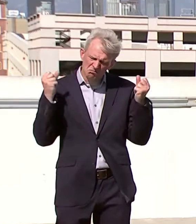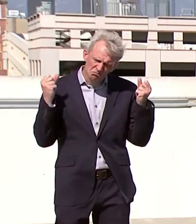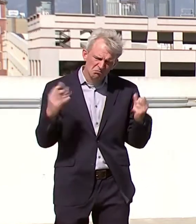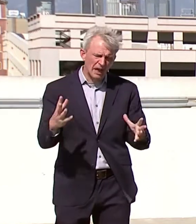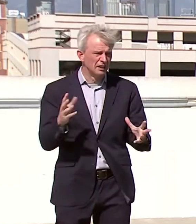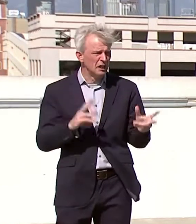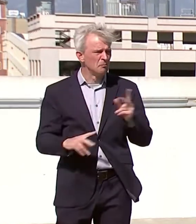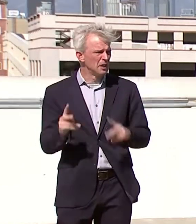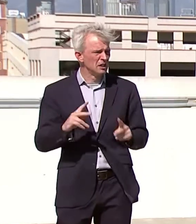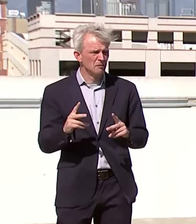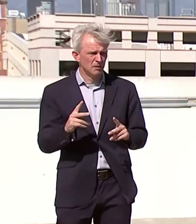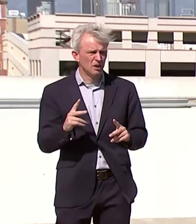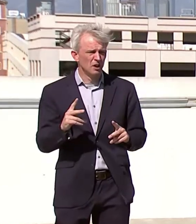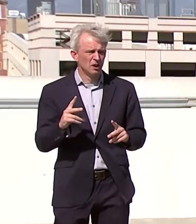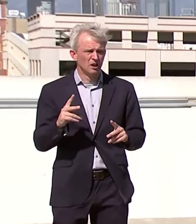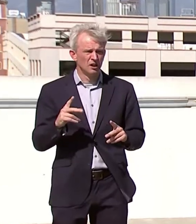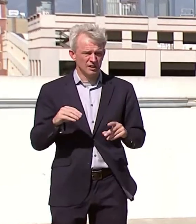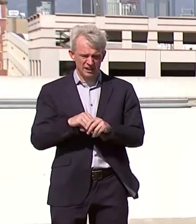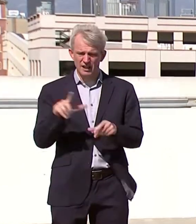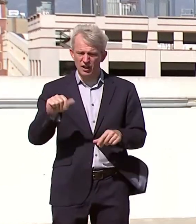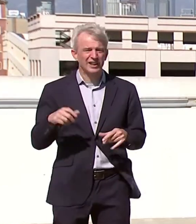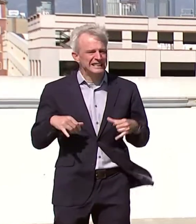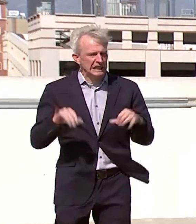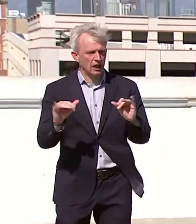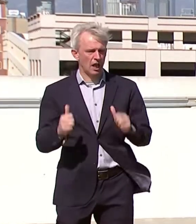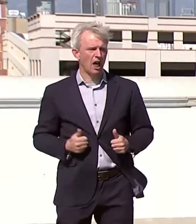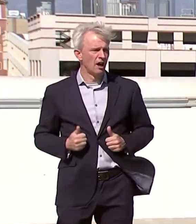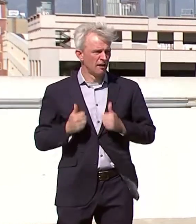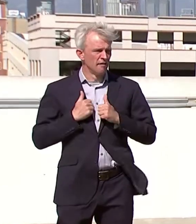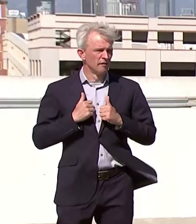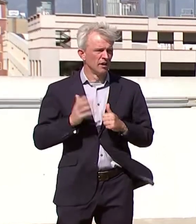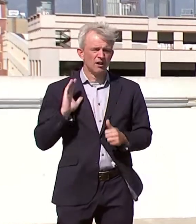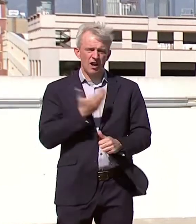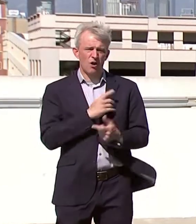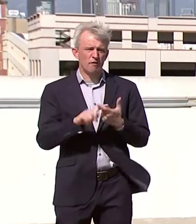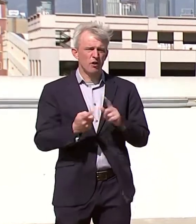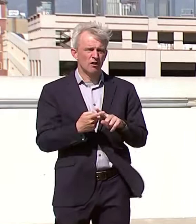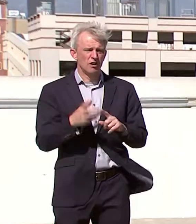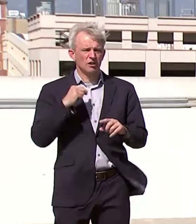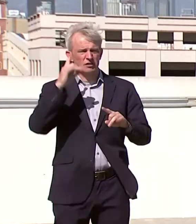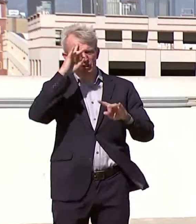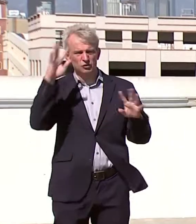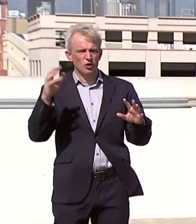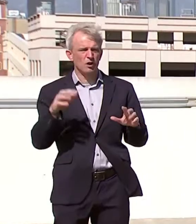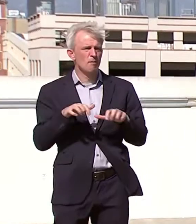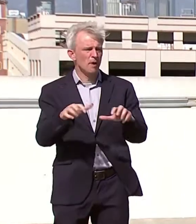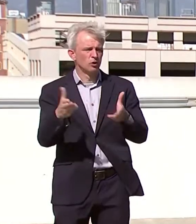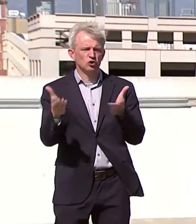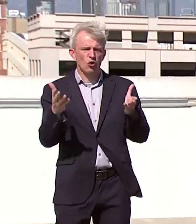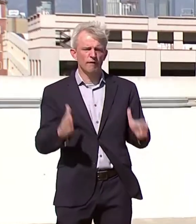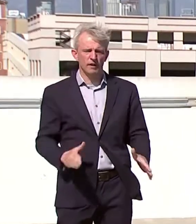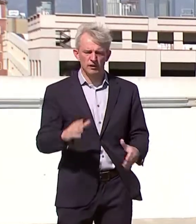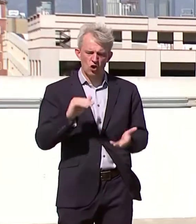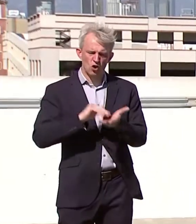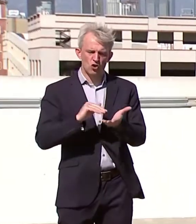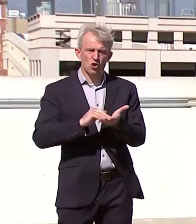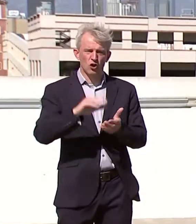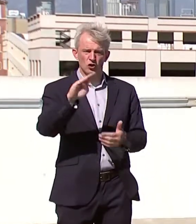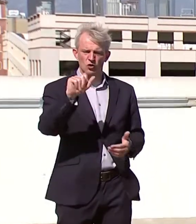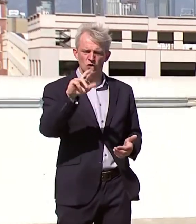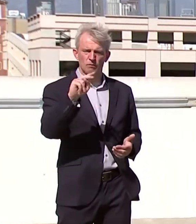might not be with us are still alive and will survive this, our friend and extraordinary public servant, Dr. Barbara Ferrer.